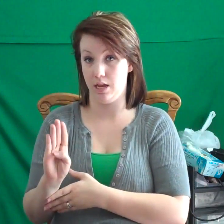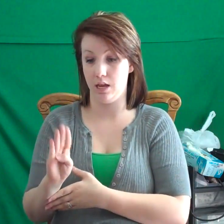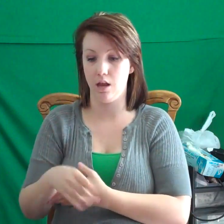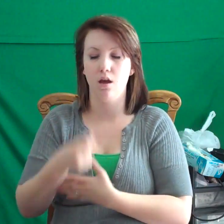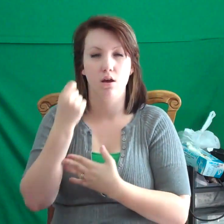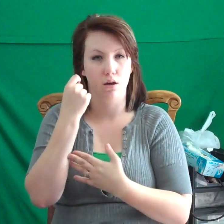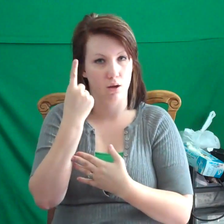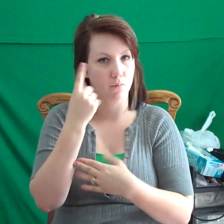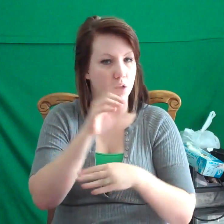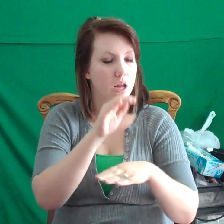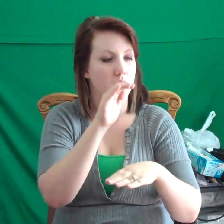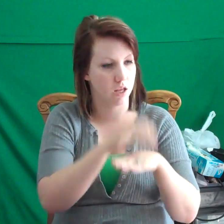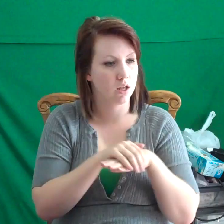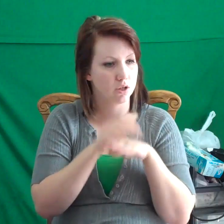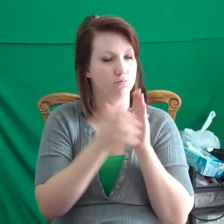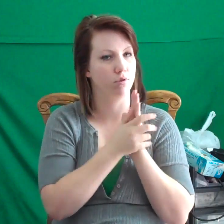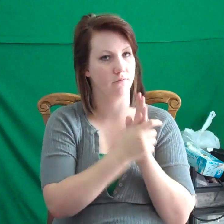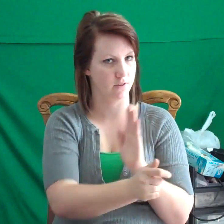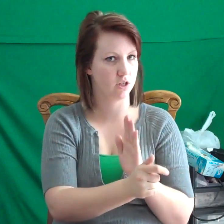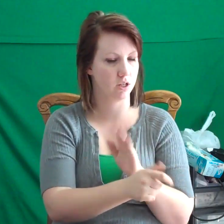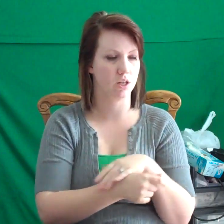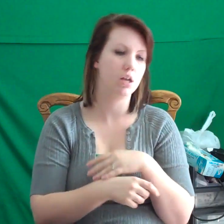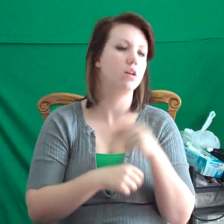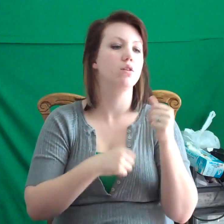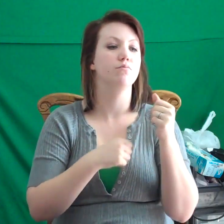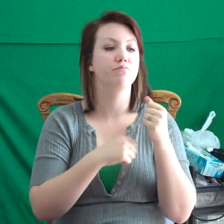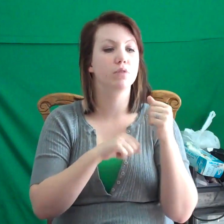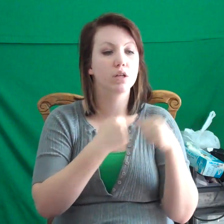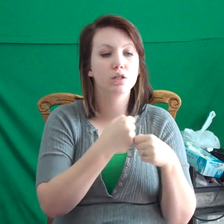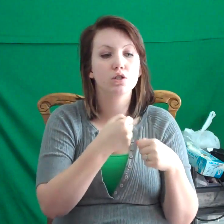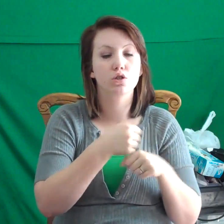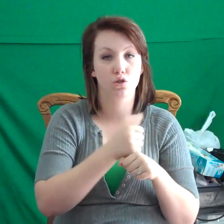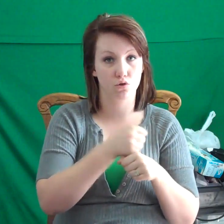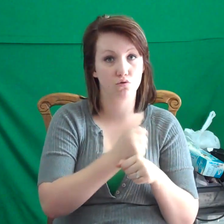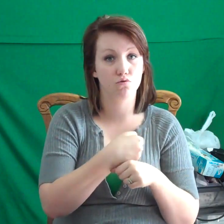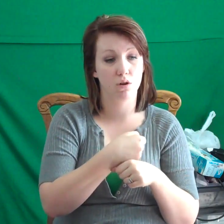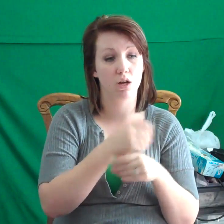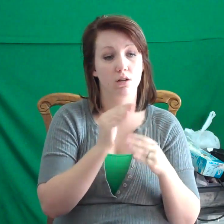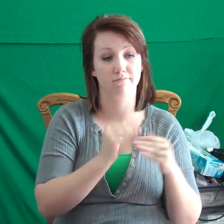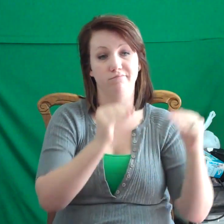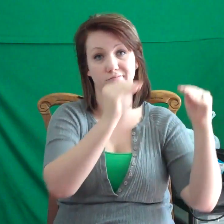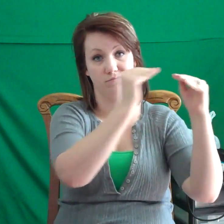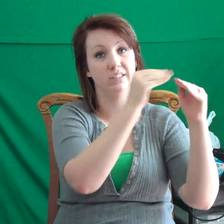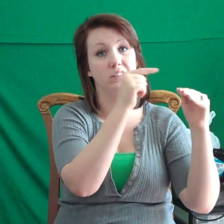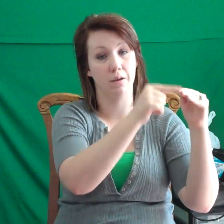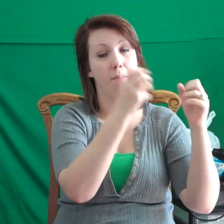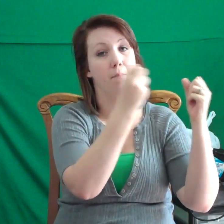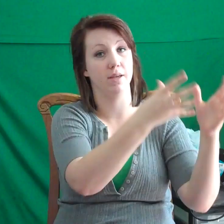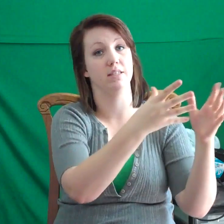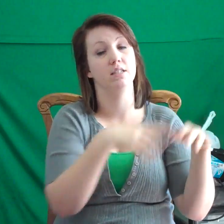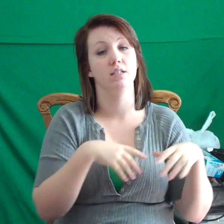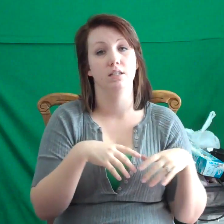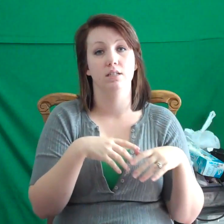to construct an equivalent message in the target language, including appropriate vocabulary, choice, tone, grammar, syntax, appropriate use of